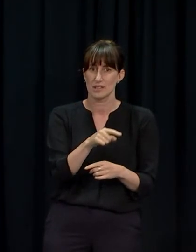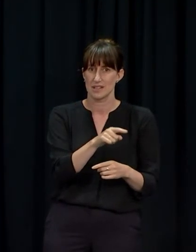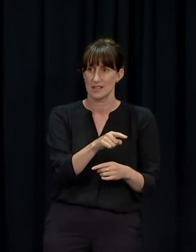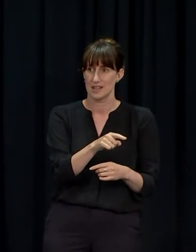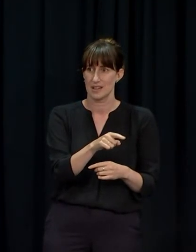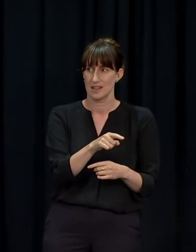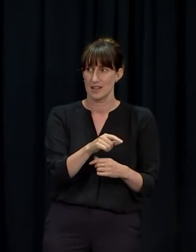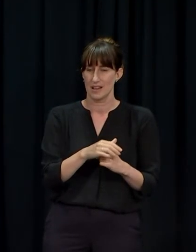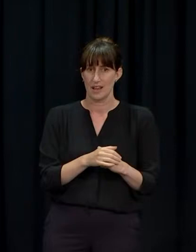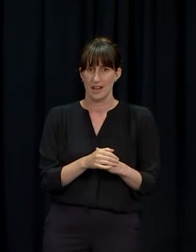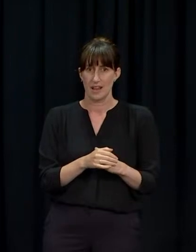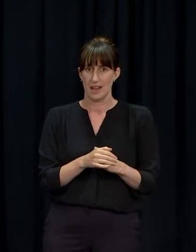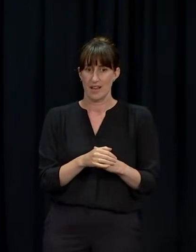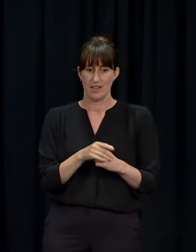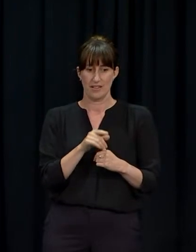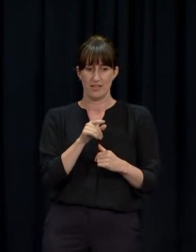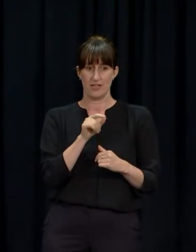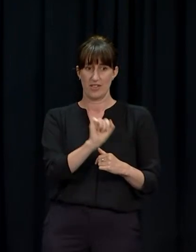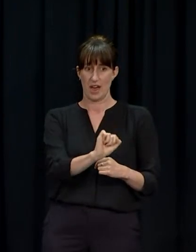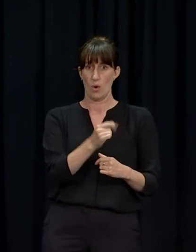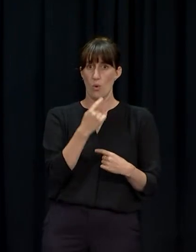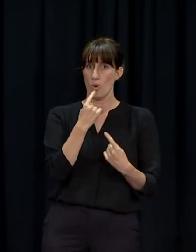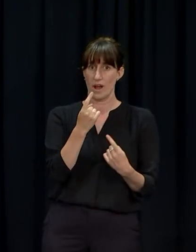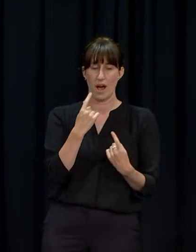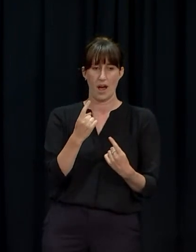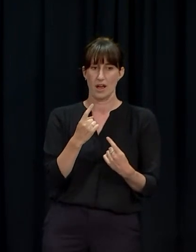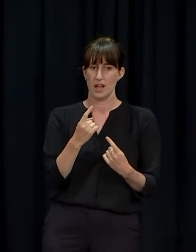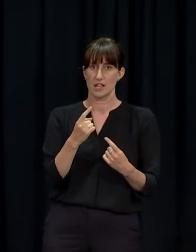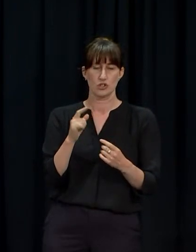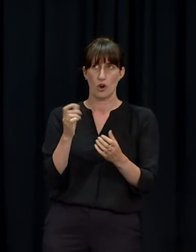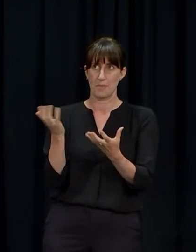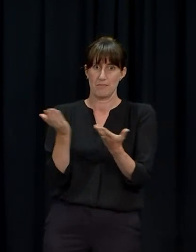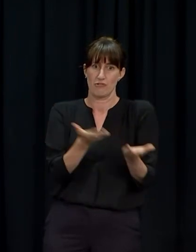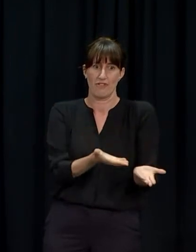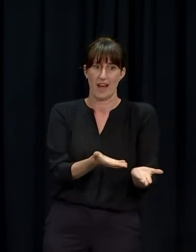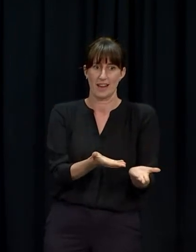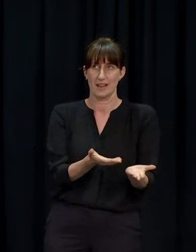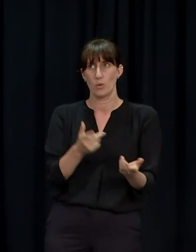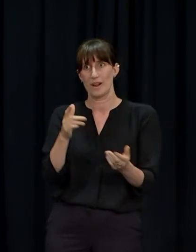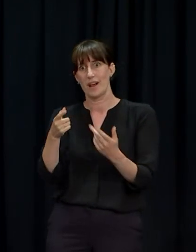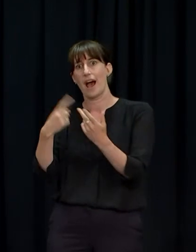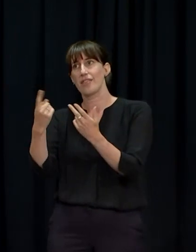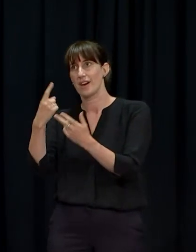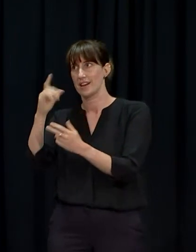those would have been filled, actually. Jane? Jane? What is the actual